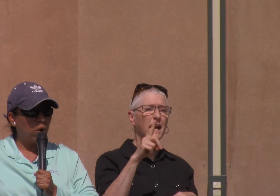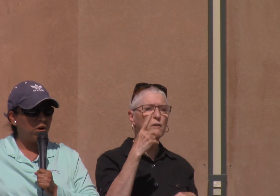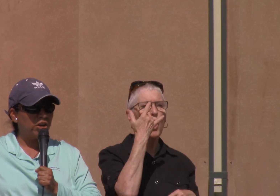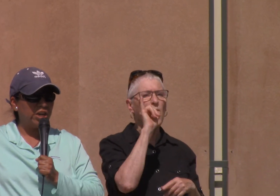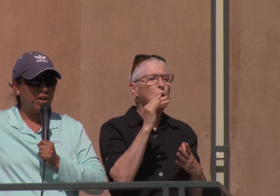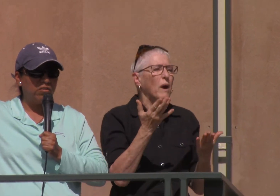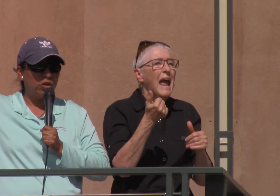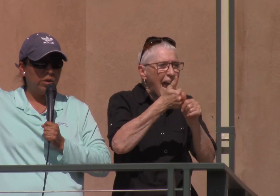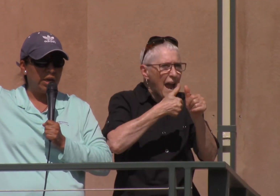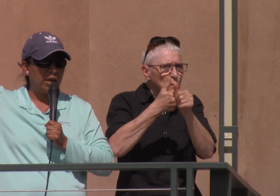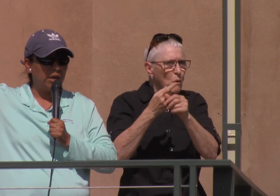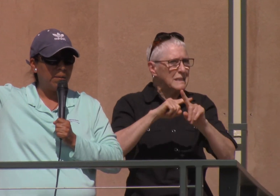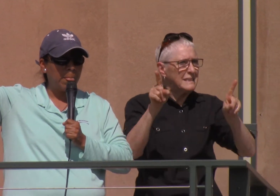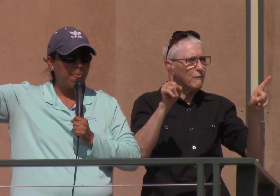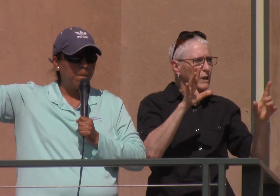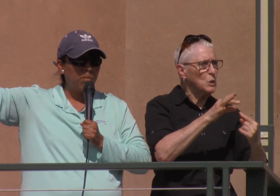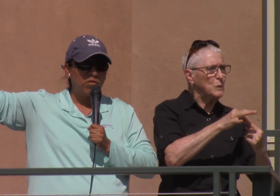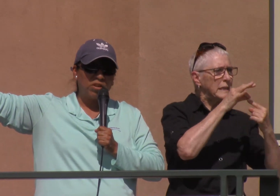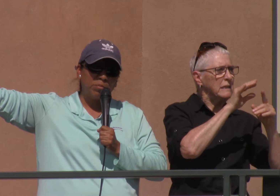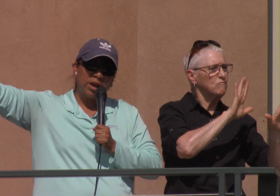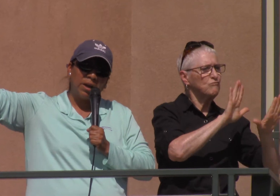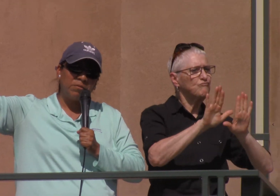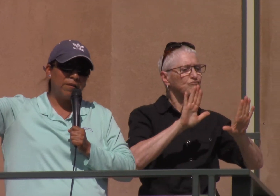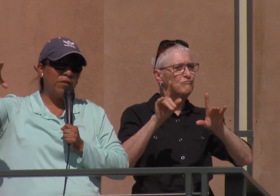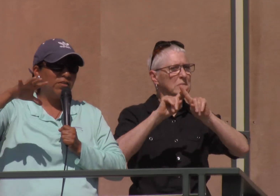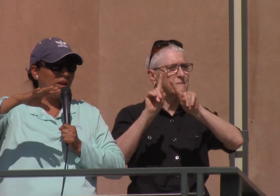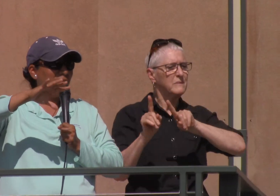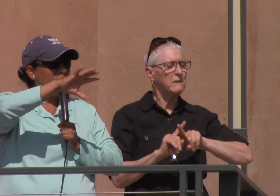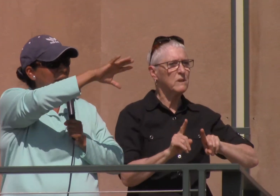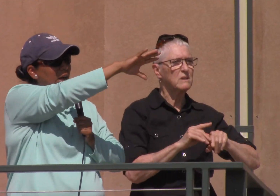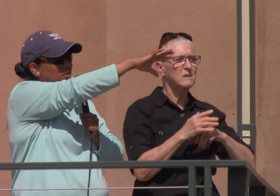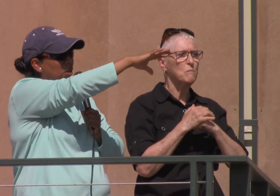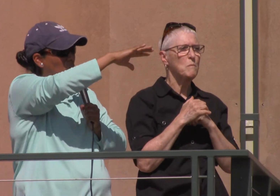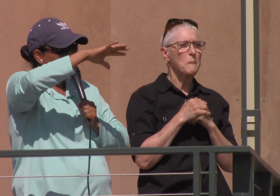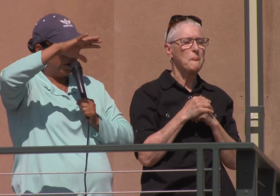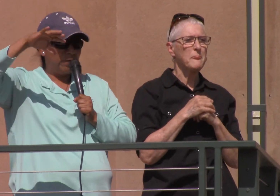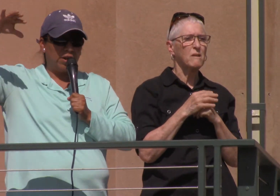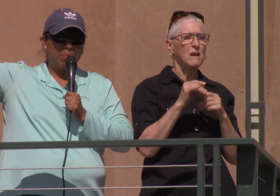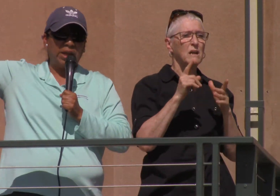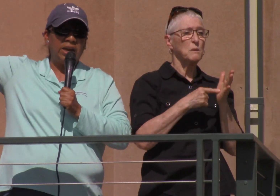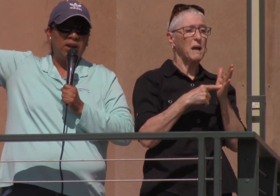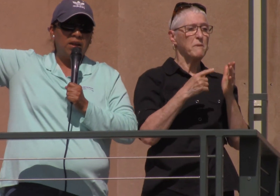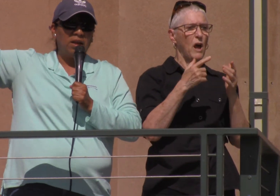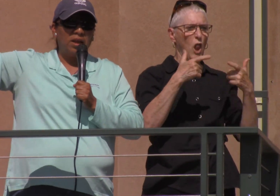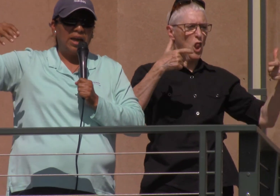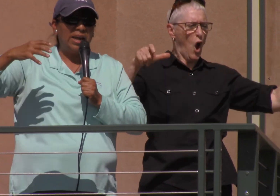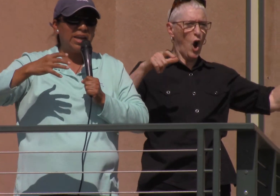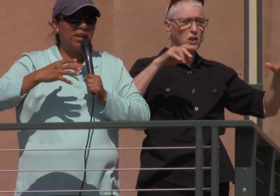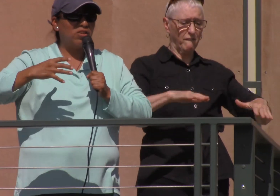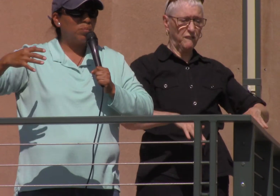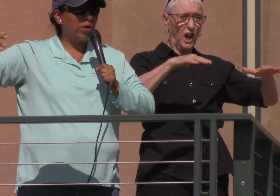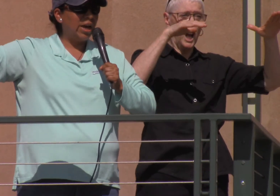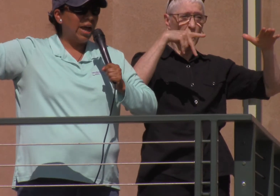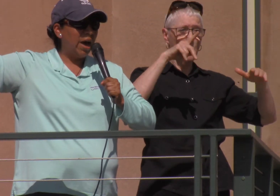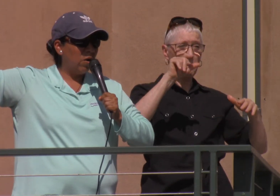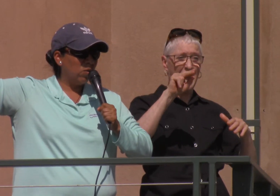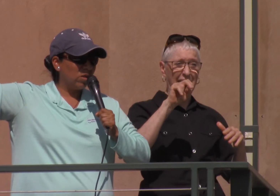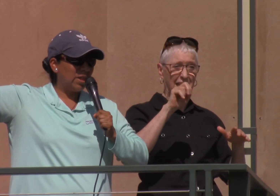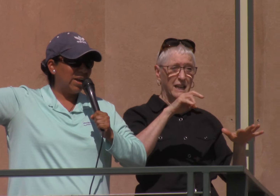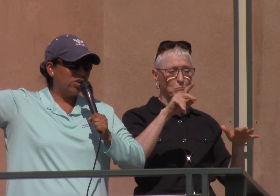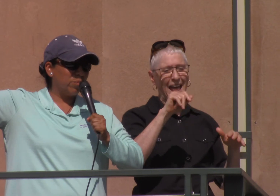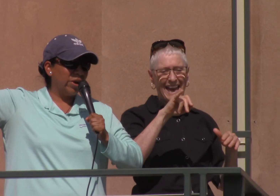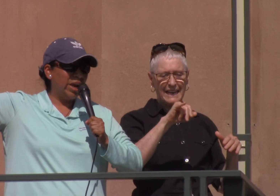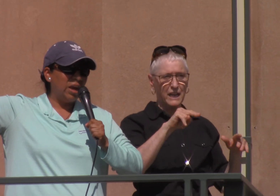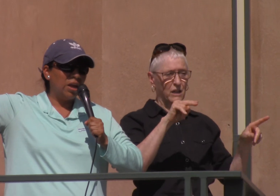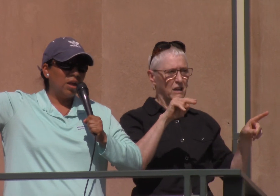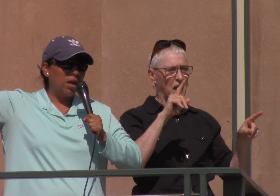every watershed is unique. Sometimes if it has a large floodplain and it can spread out